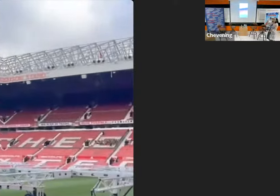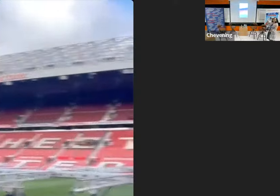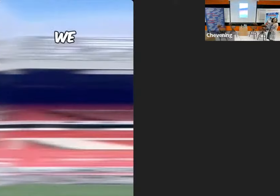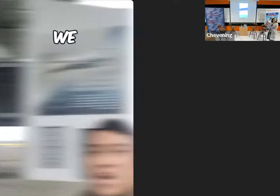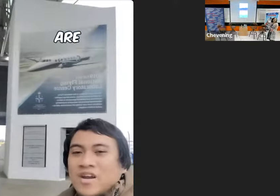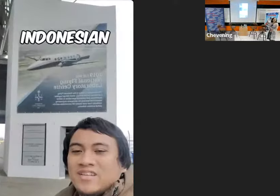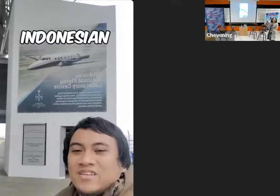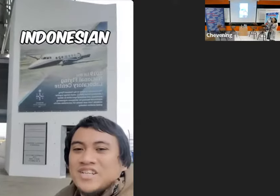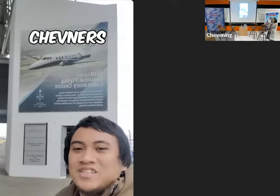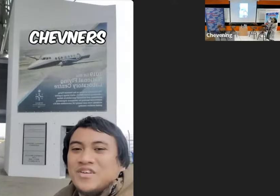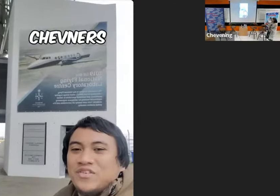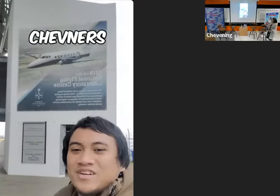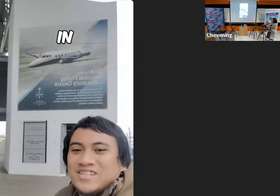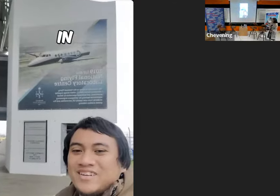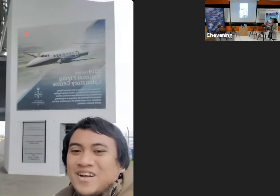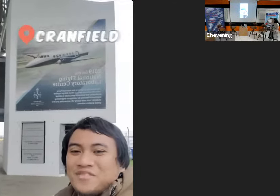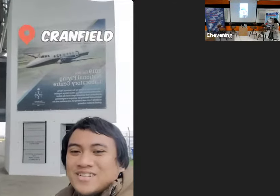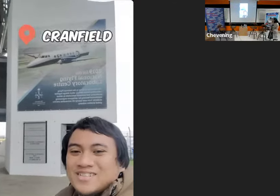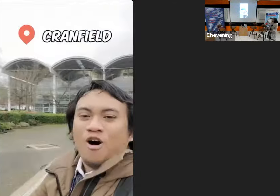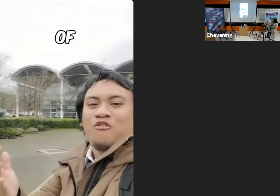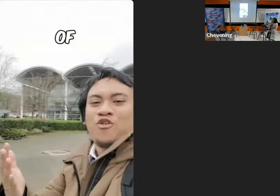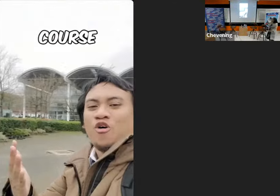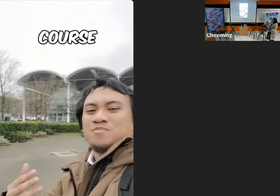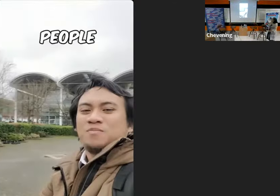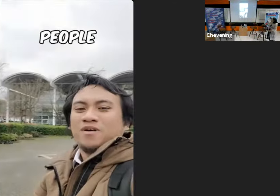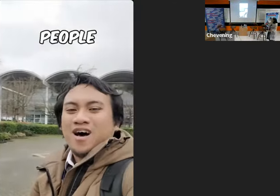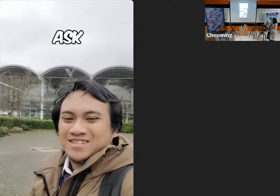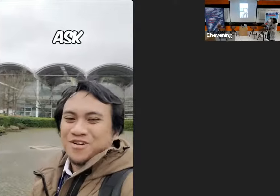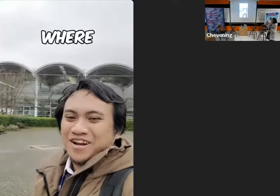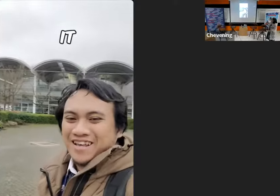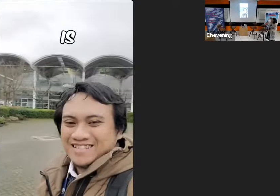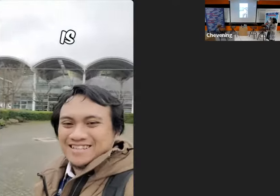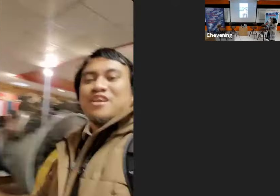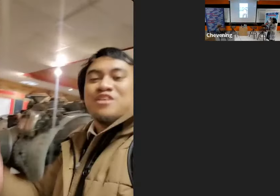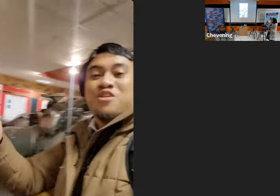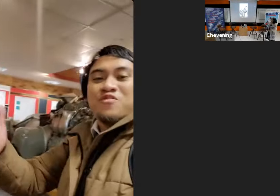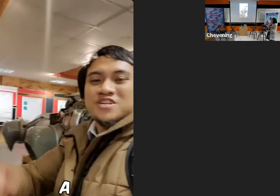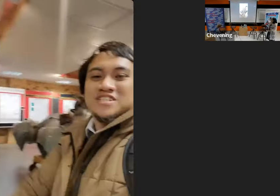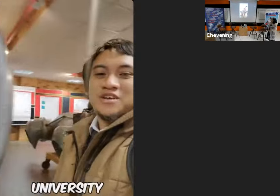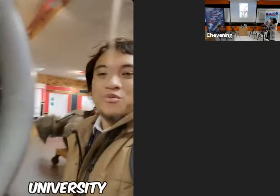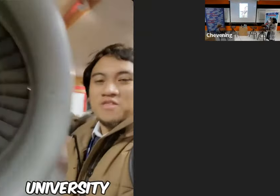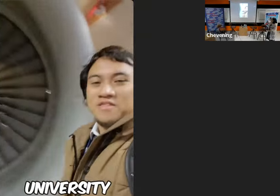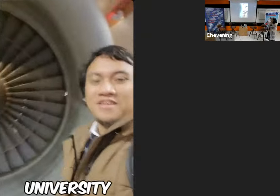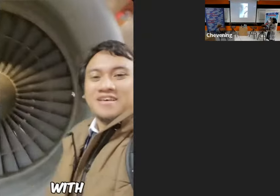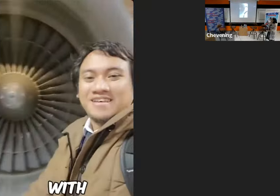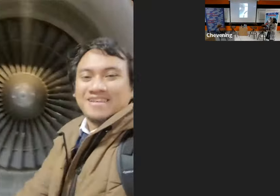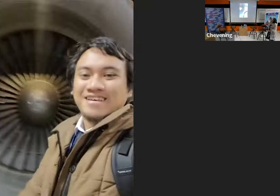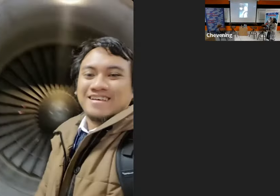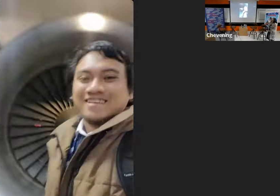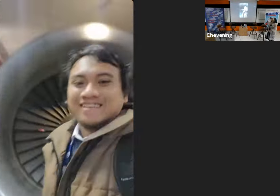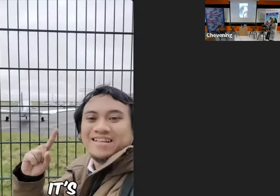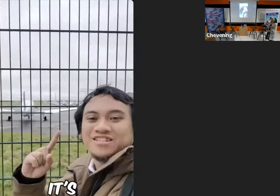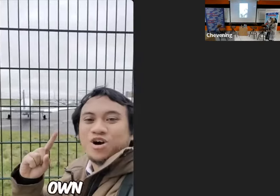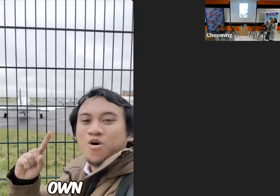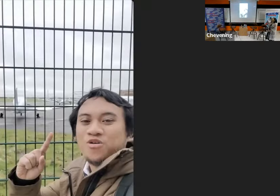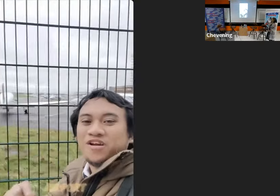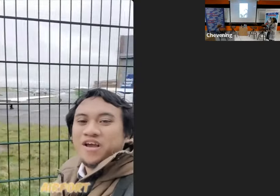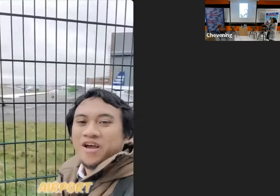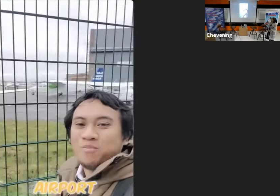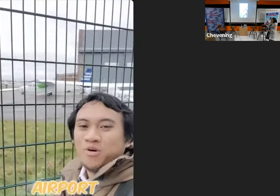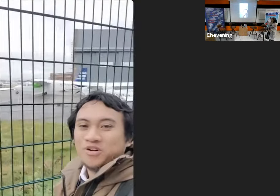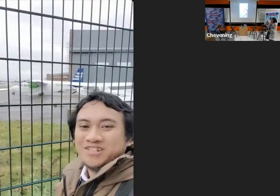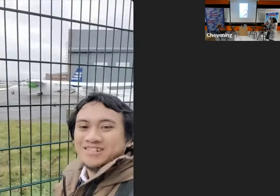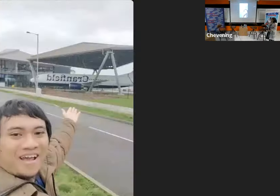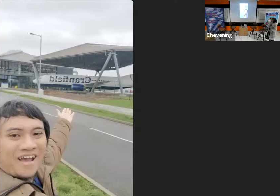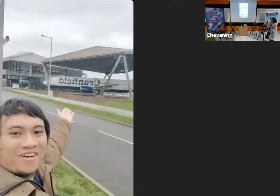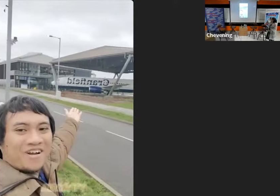trav we are Indonesian in of course people ask Where it is University with its own